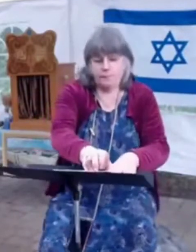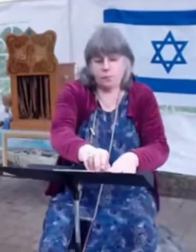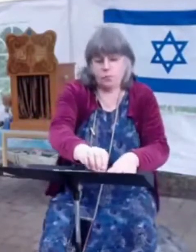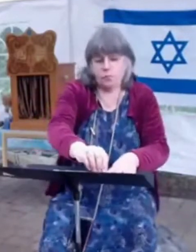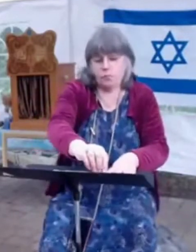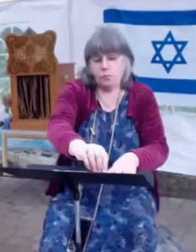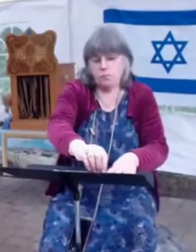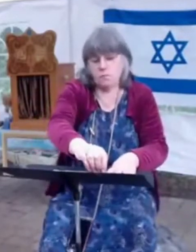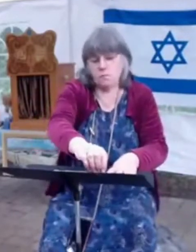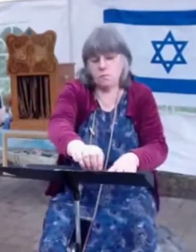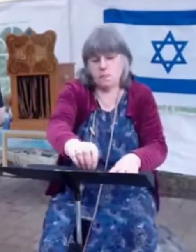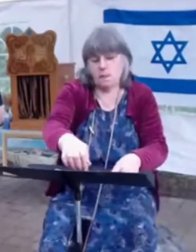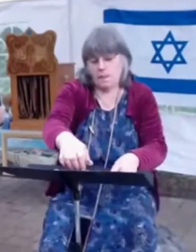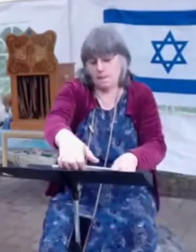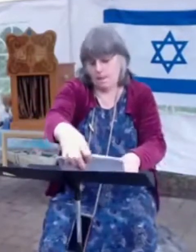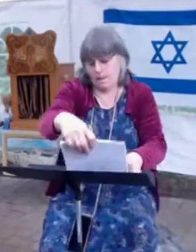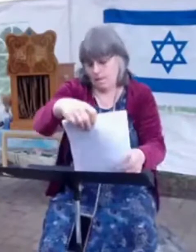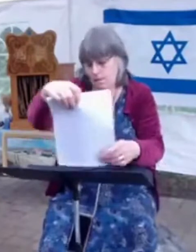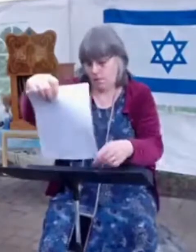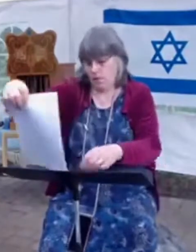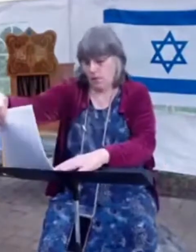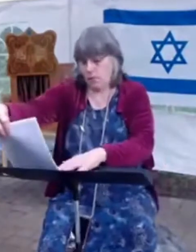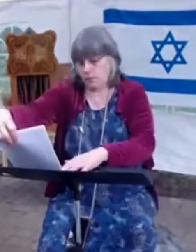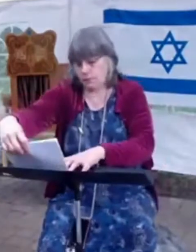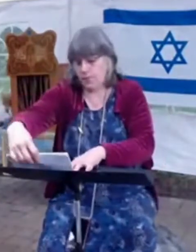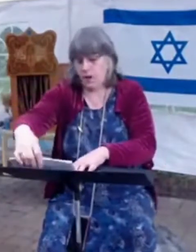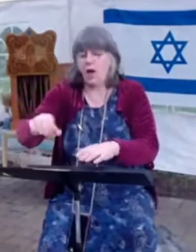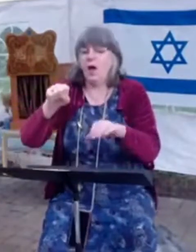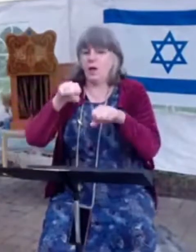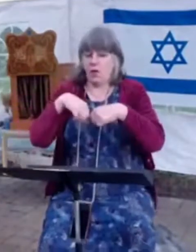So, in its current form,